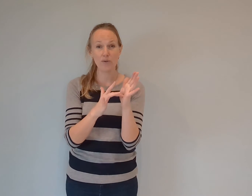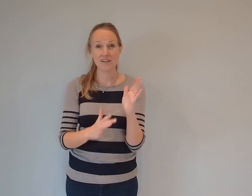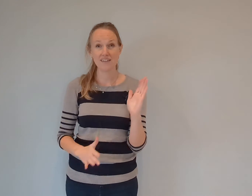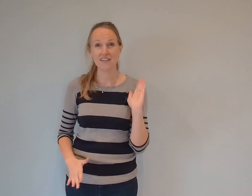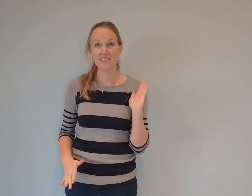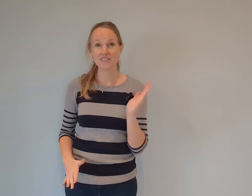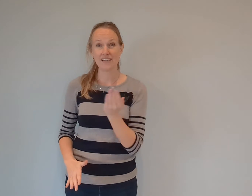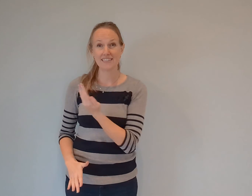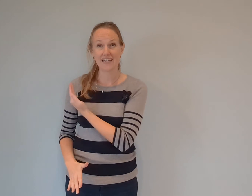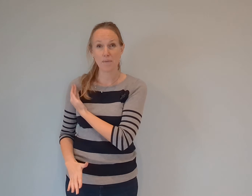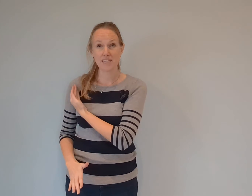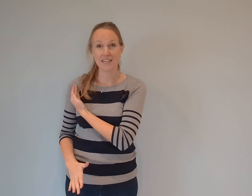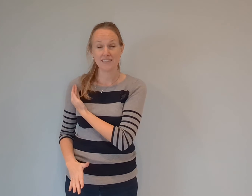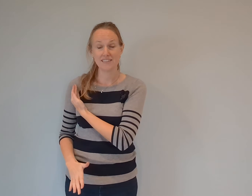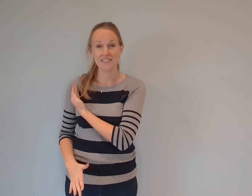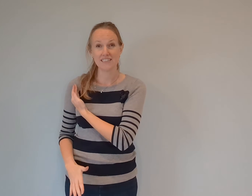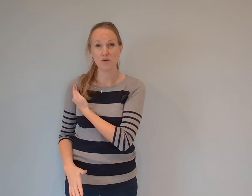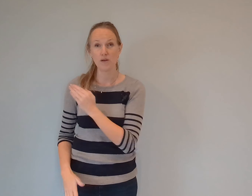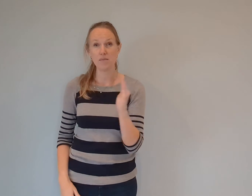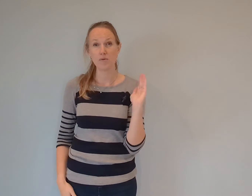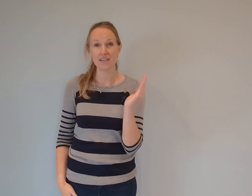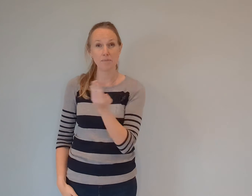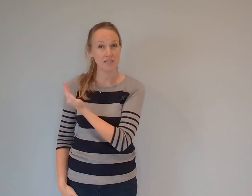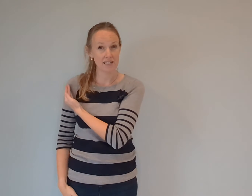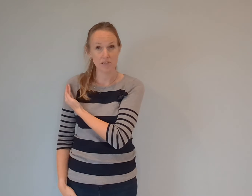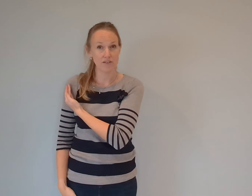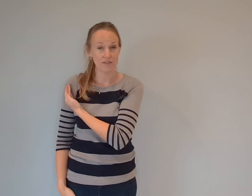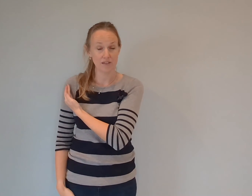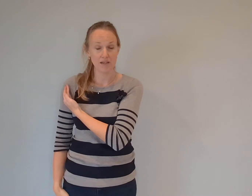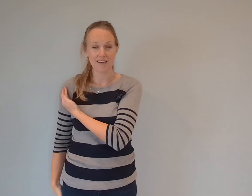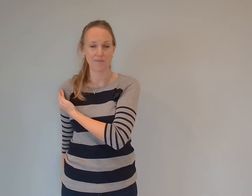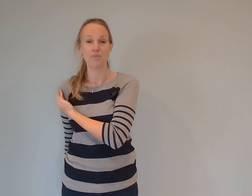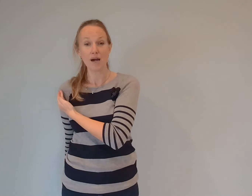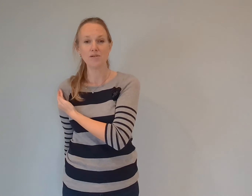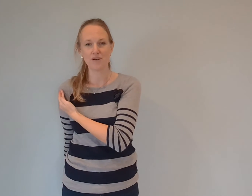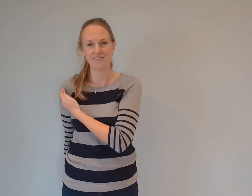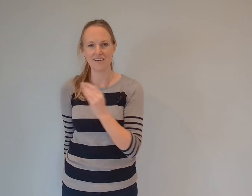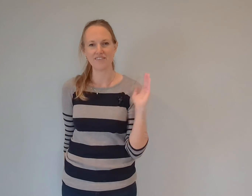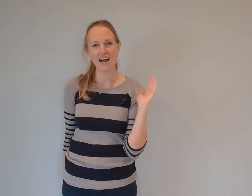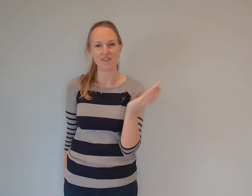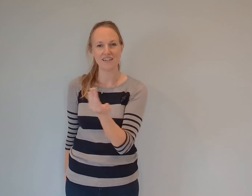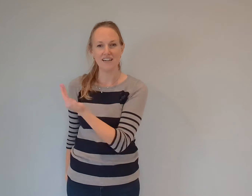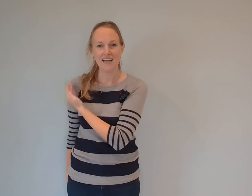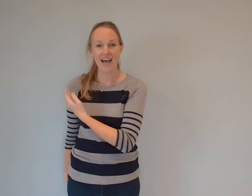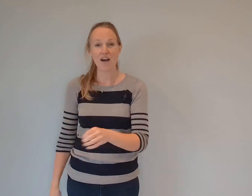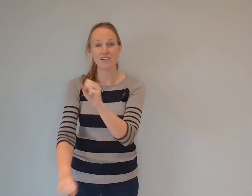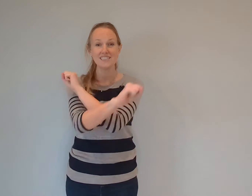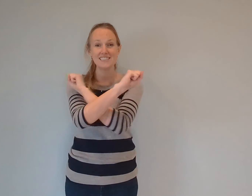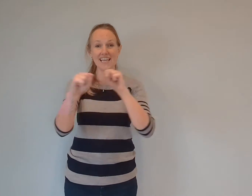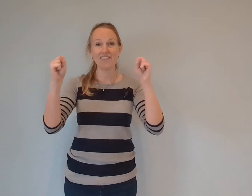our, so that's a cupped hand, just like we, but with a cupped hand, but you might not, probably won't have time for our. Our